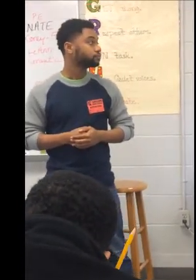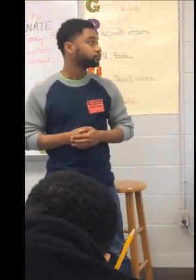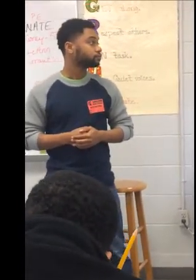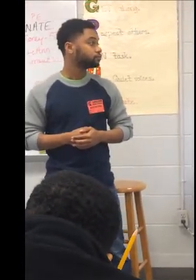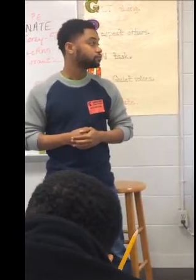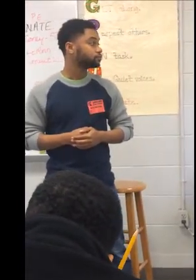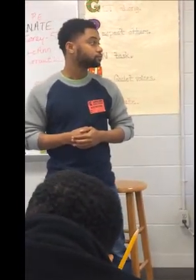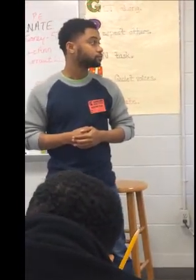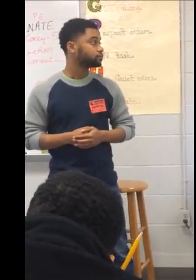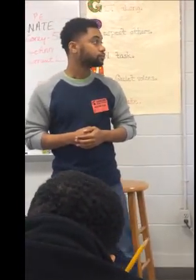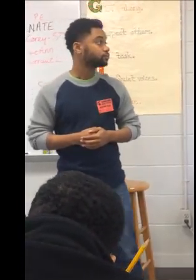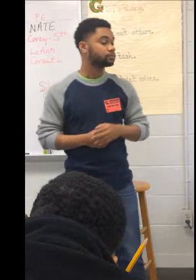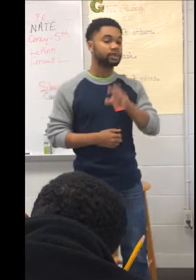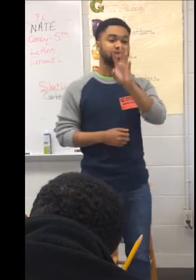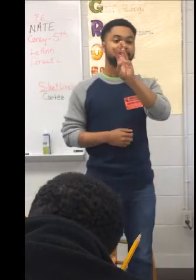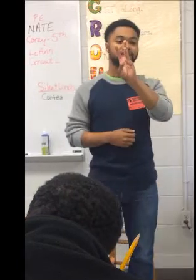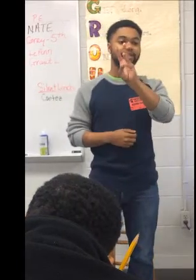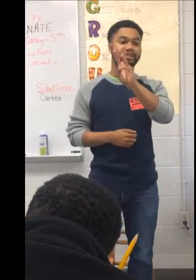We have 16 and a half.